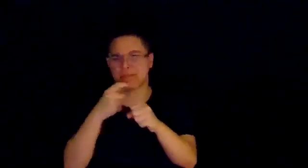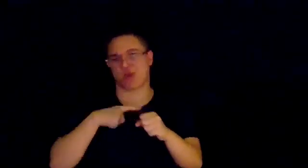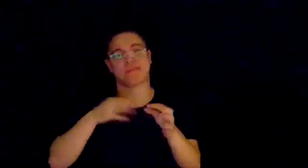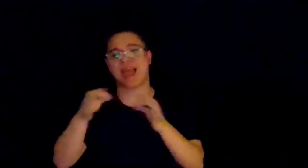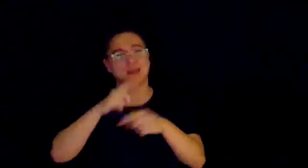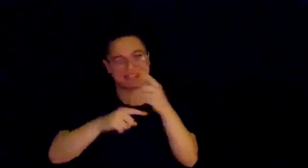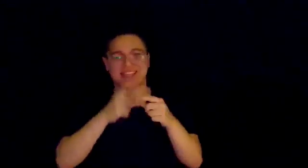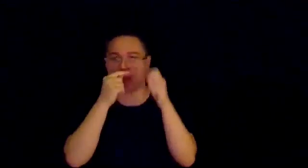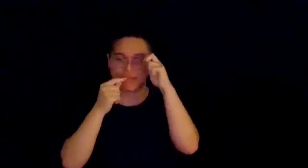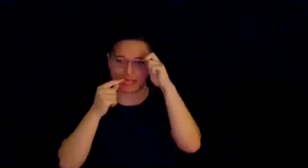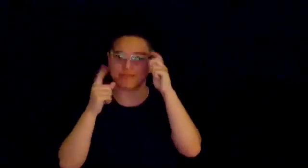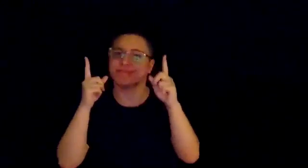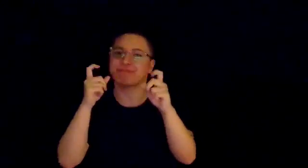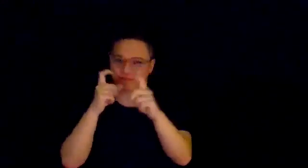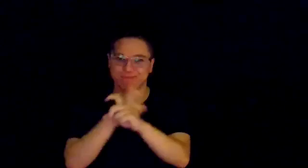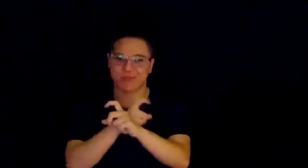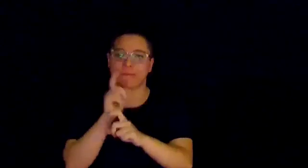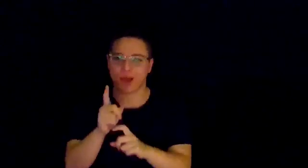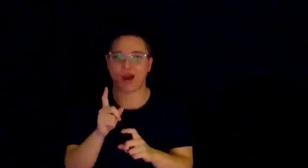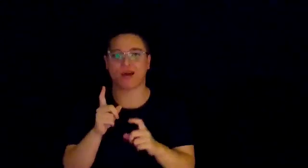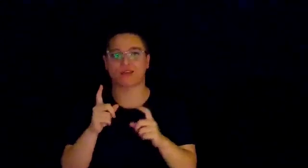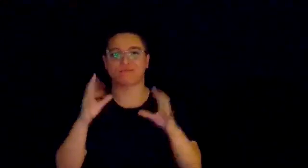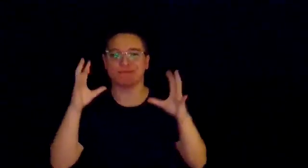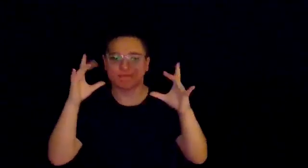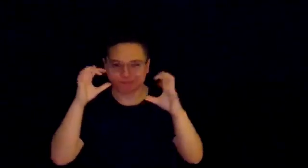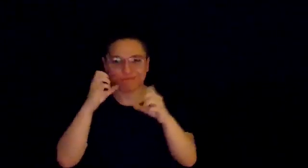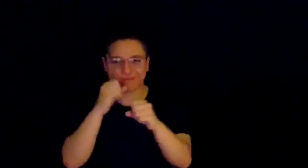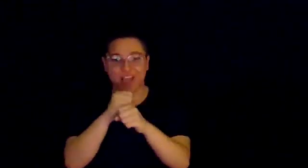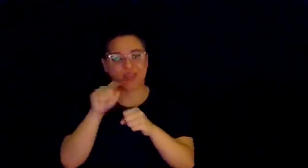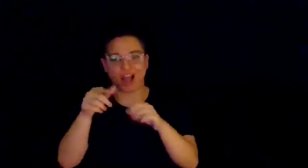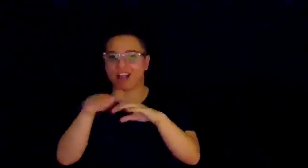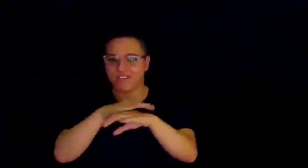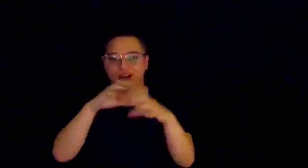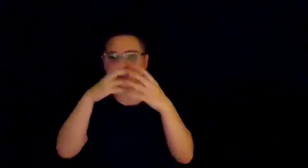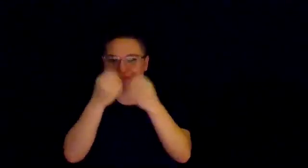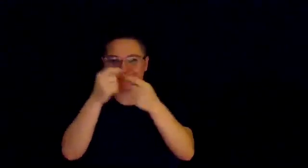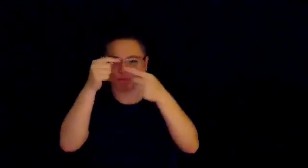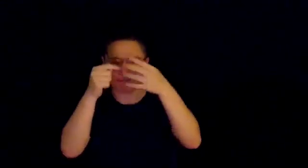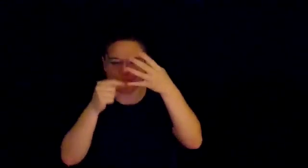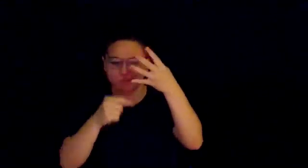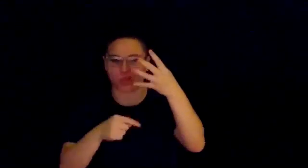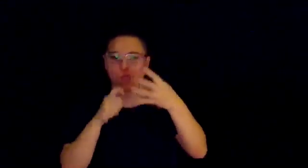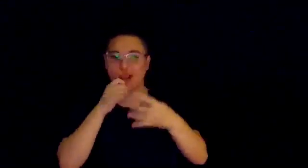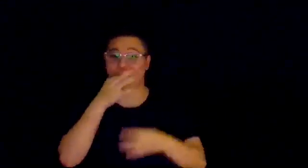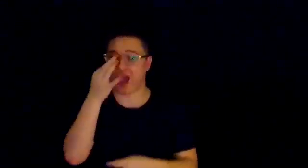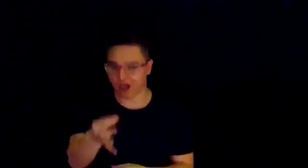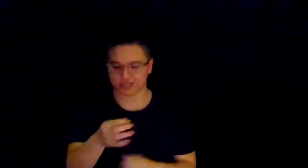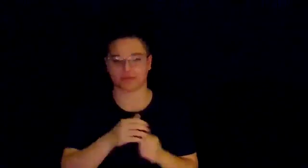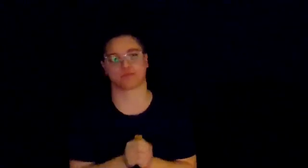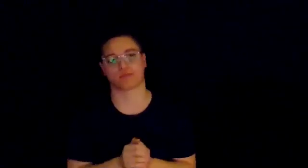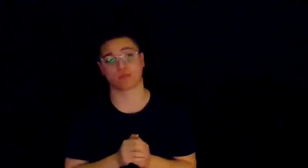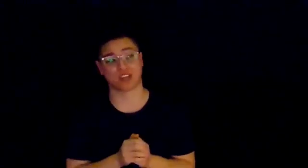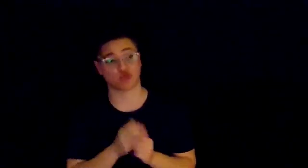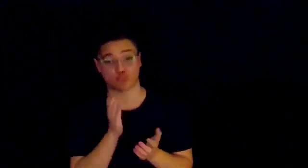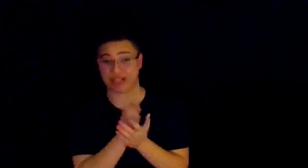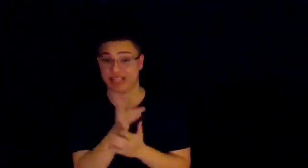Really, that's a massive summary because planning can be a bit complicated. But I feel like